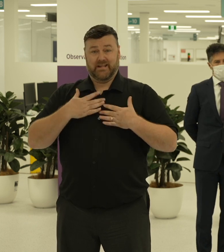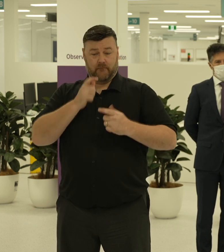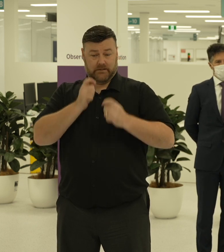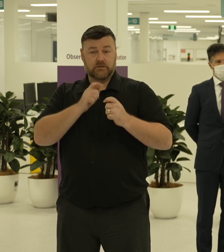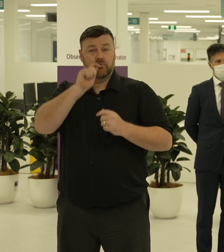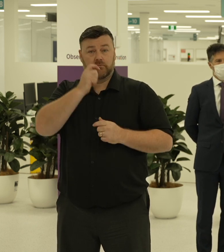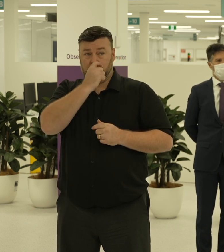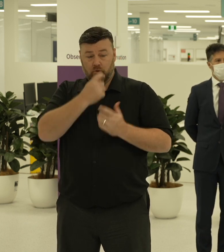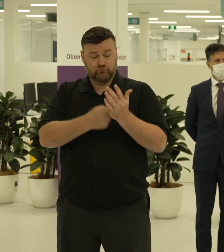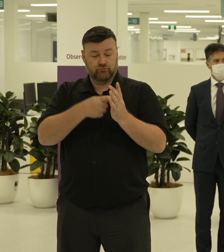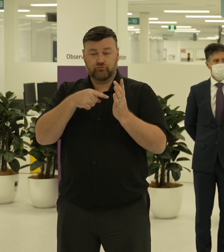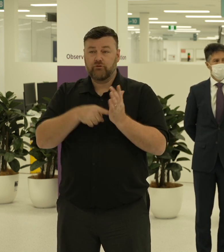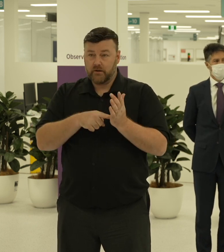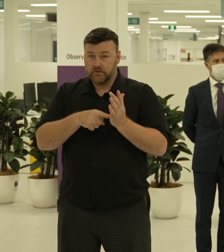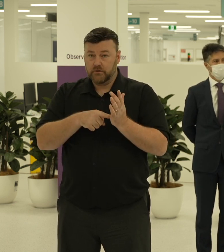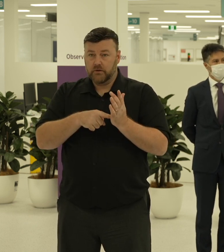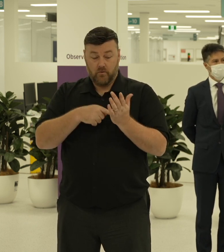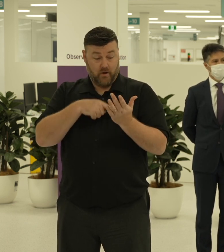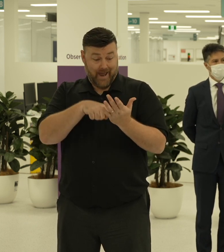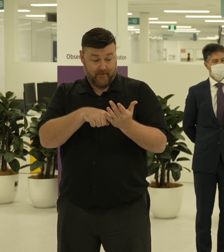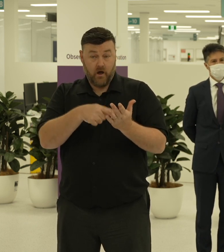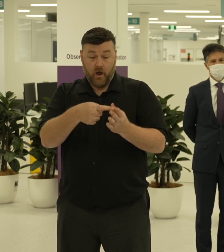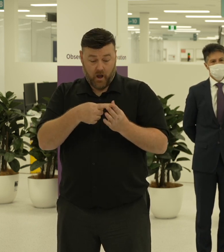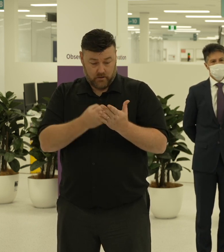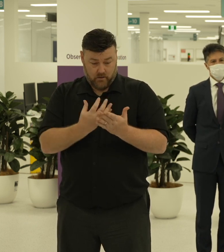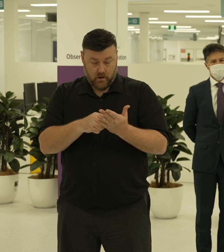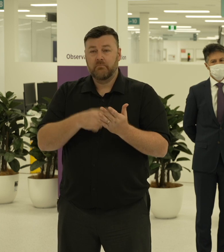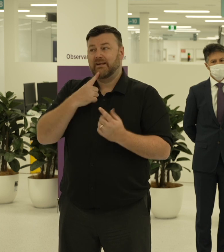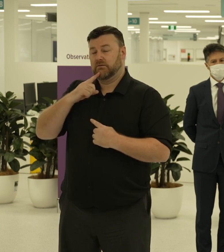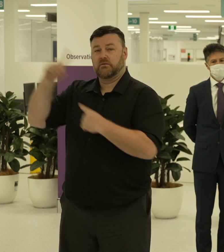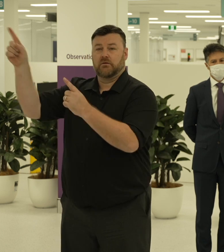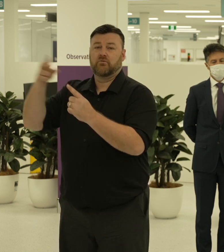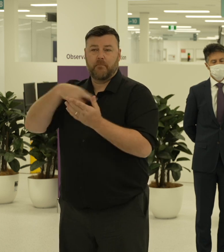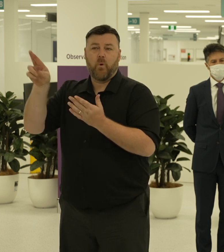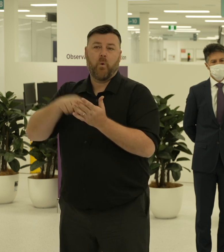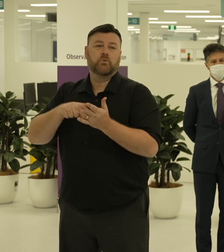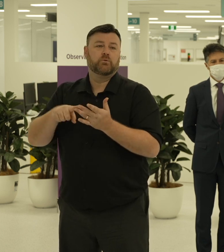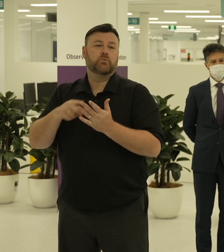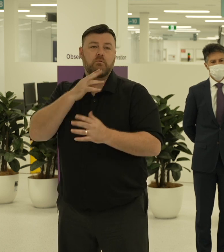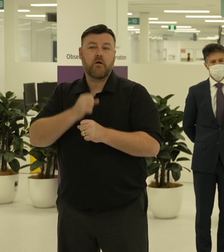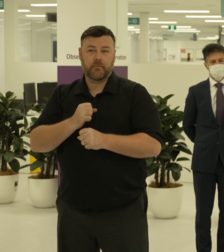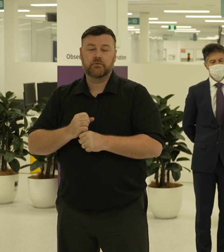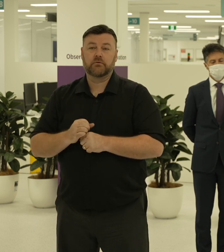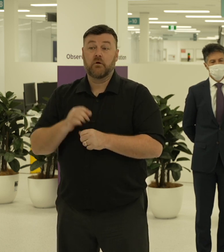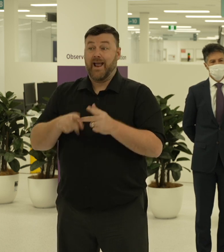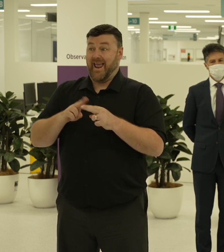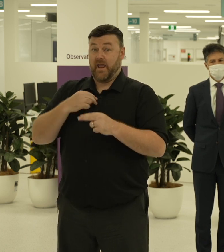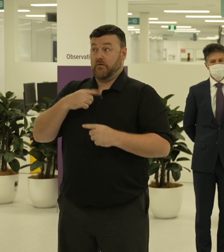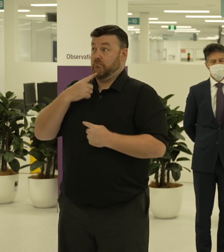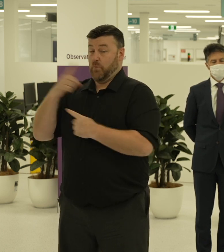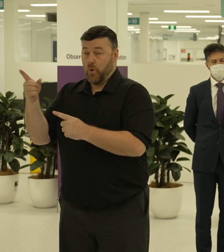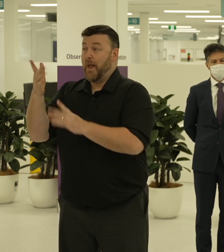the reason multiple. One is the data is always useful to have, but most importantly it will link you to care. And we